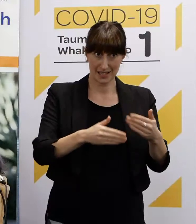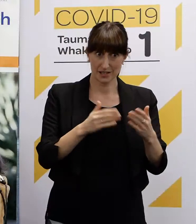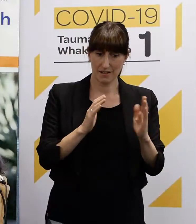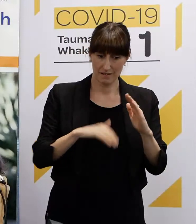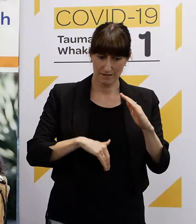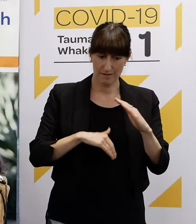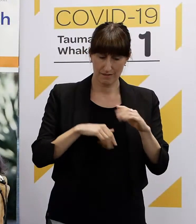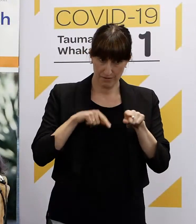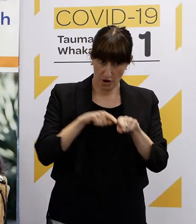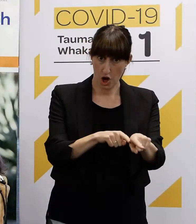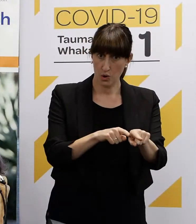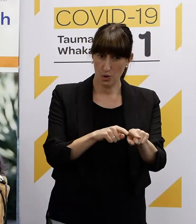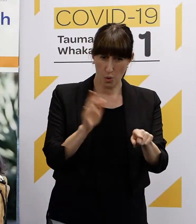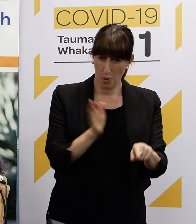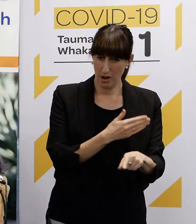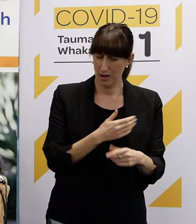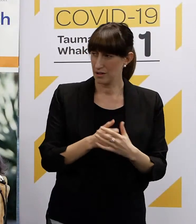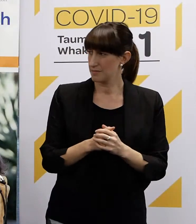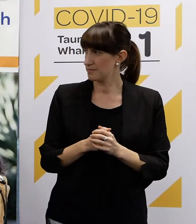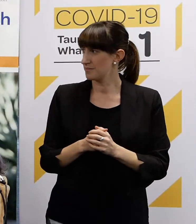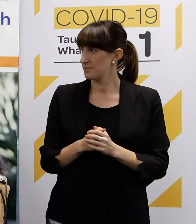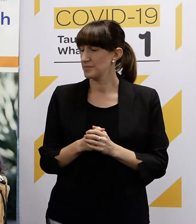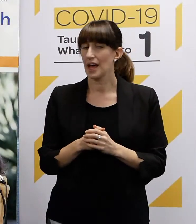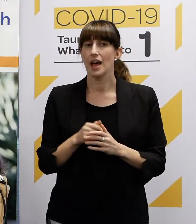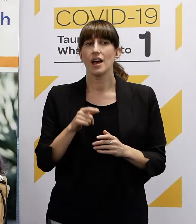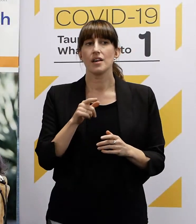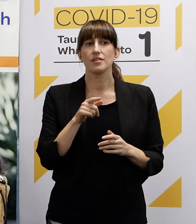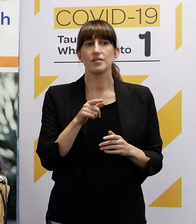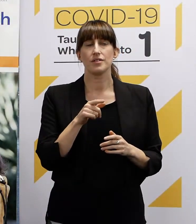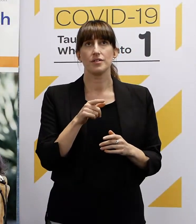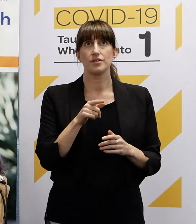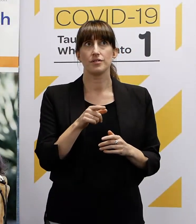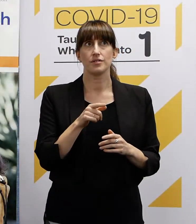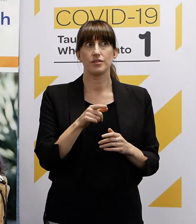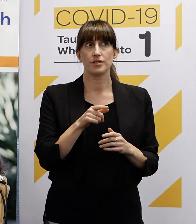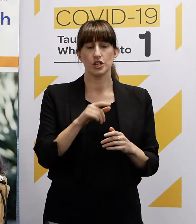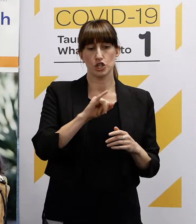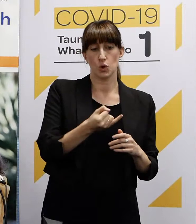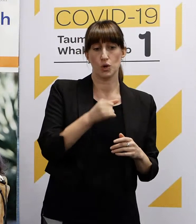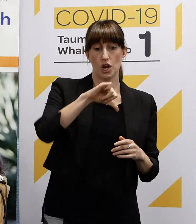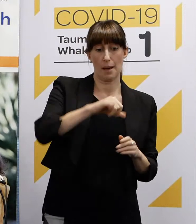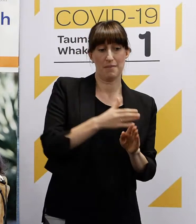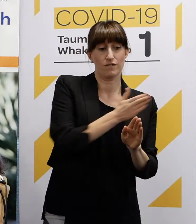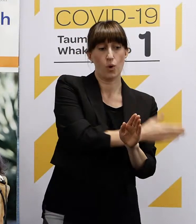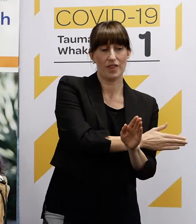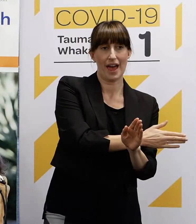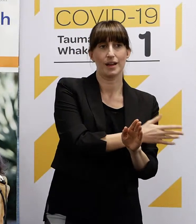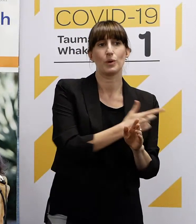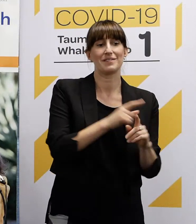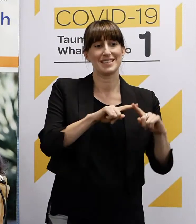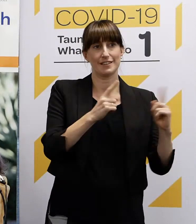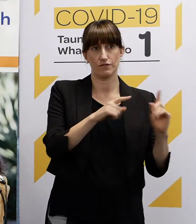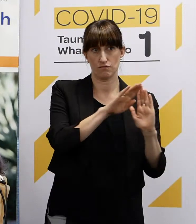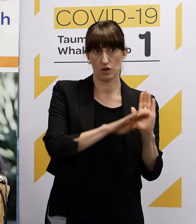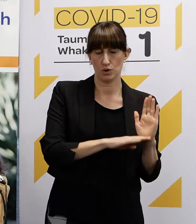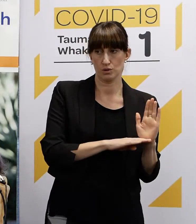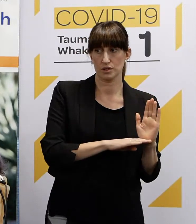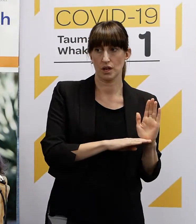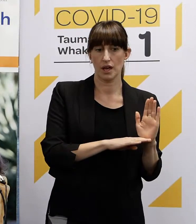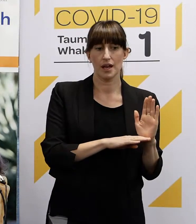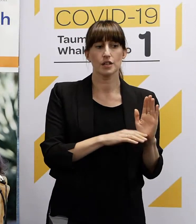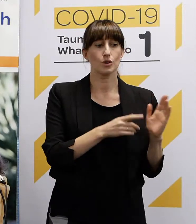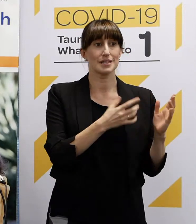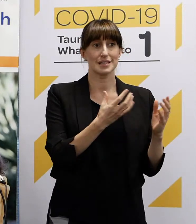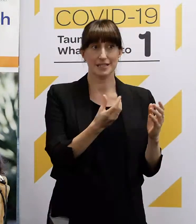period 9th to the 16th of June related to previous applications. We had a number of applications that